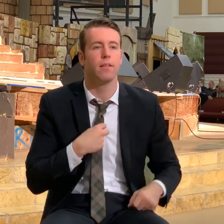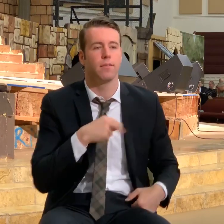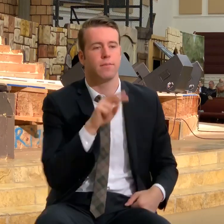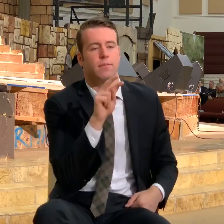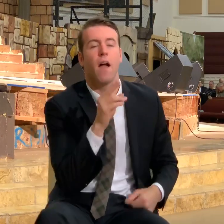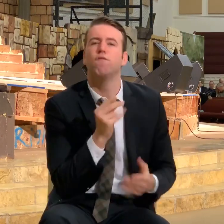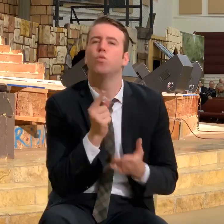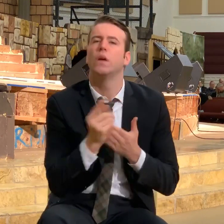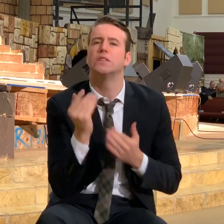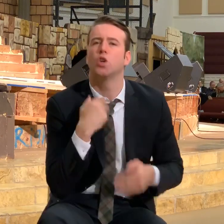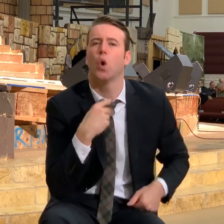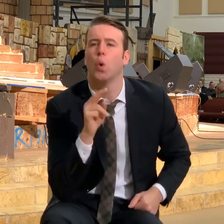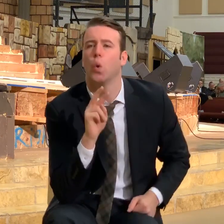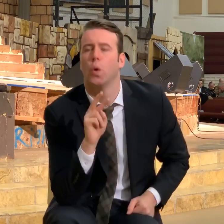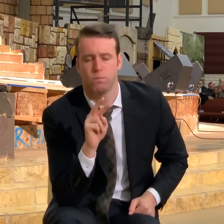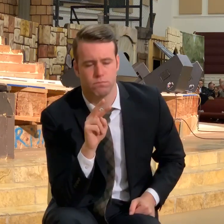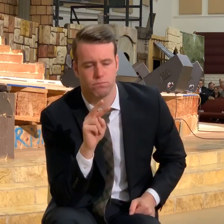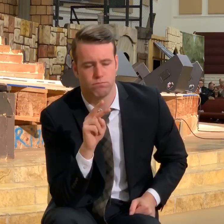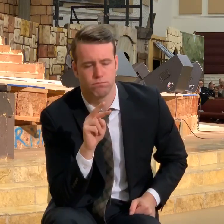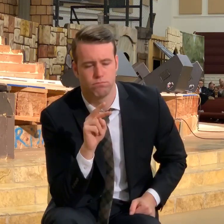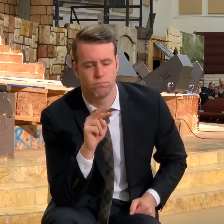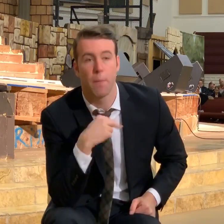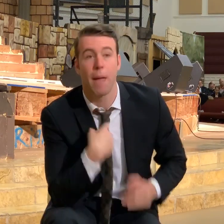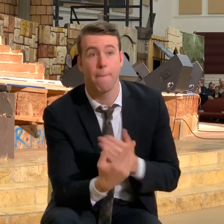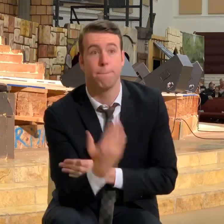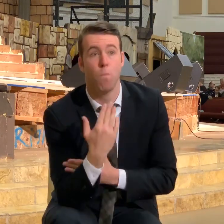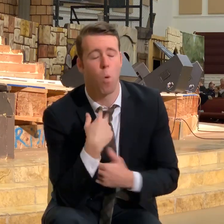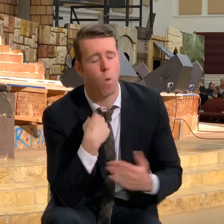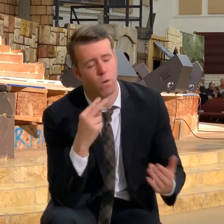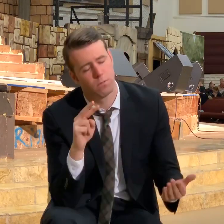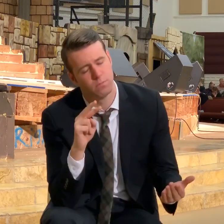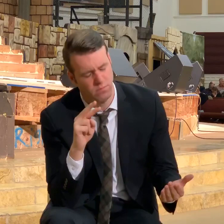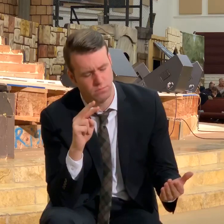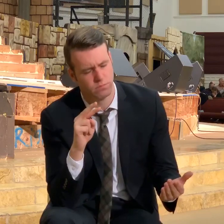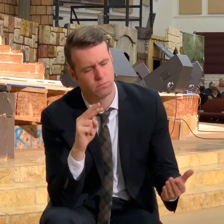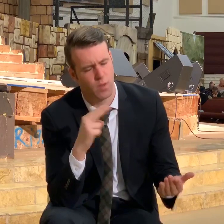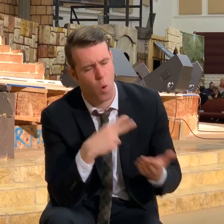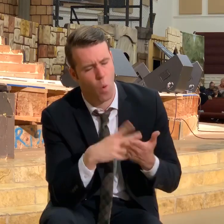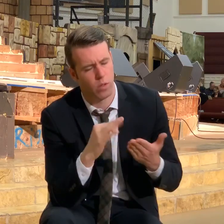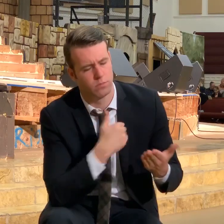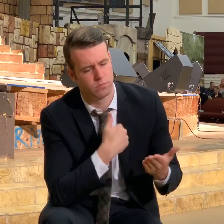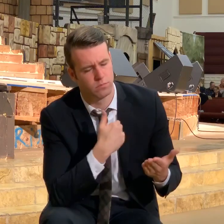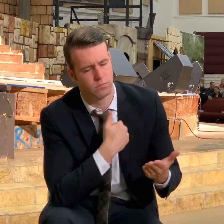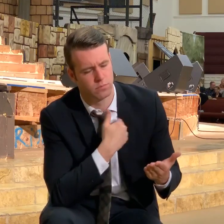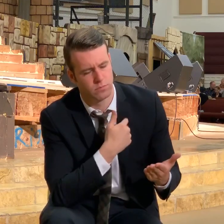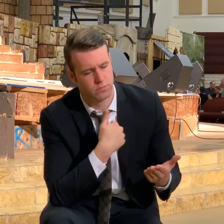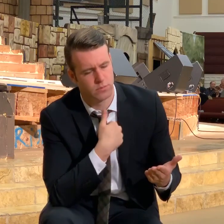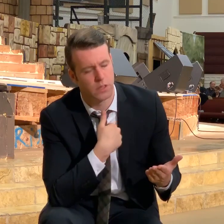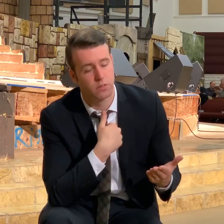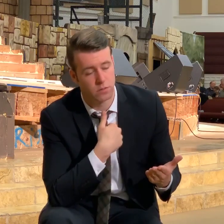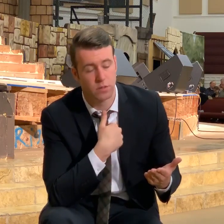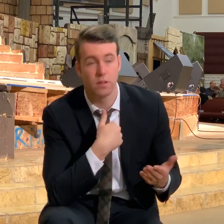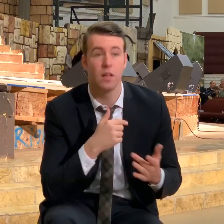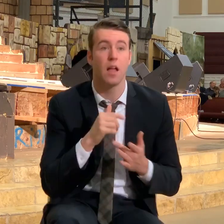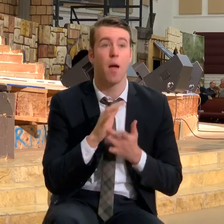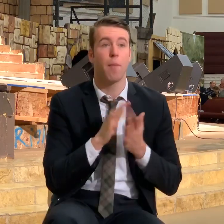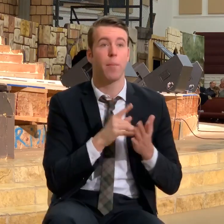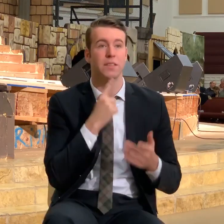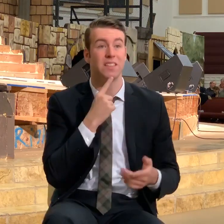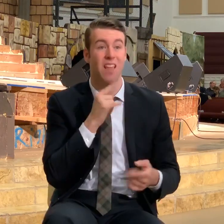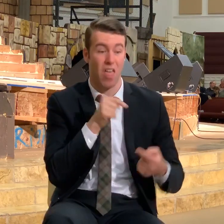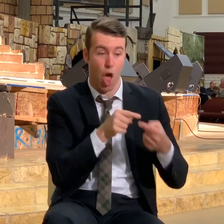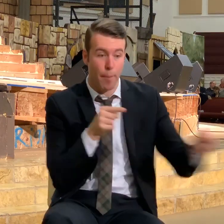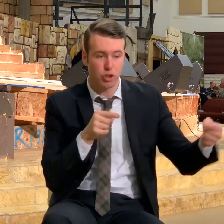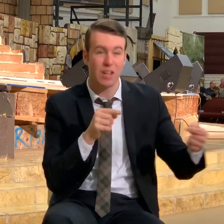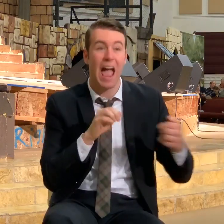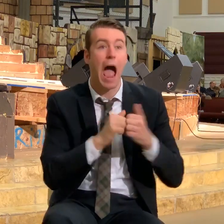couple of weeks ago, my morning devotion, and I felt like the Holy Ghost told me, said, that's how you deal with opposition.